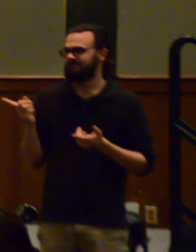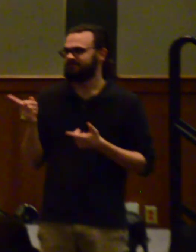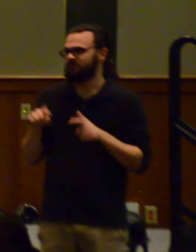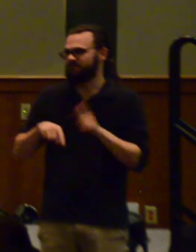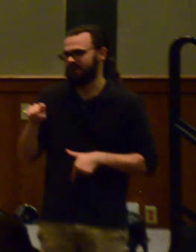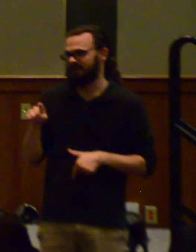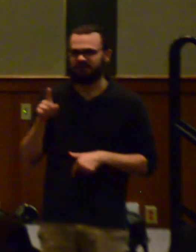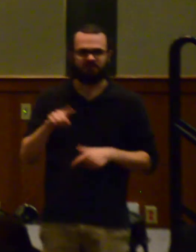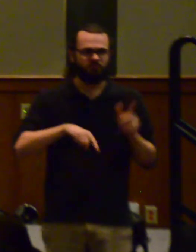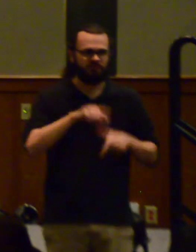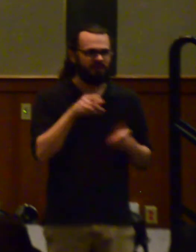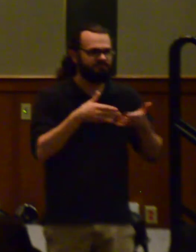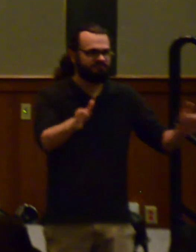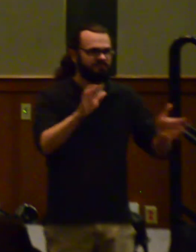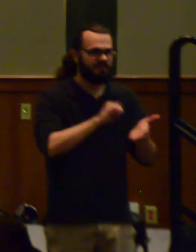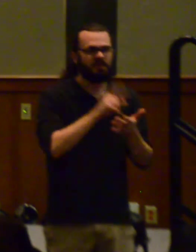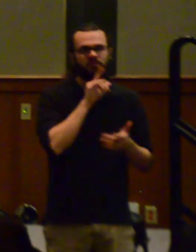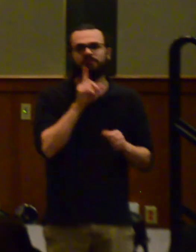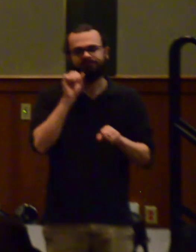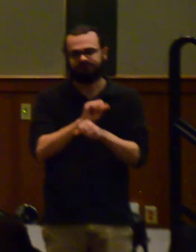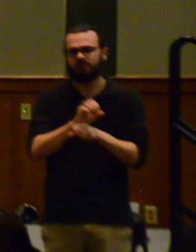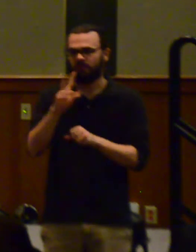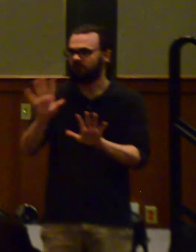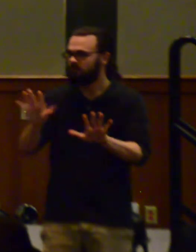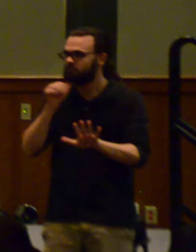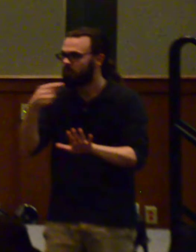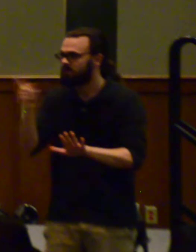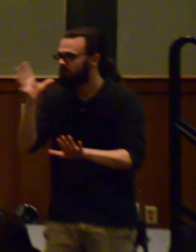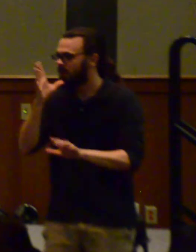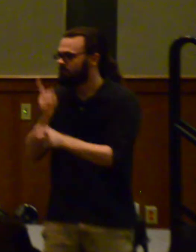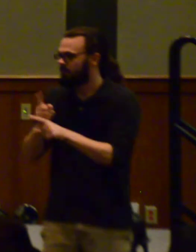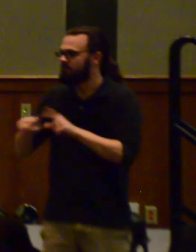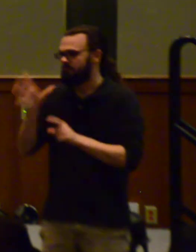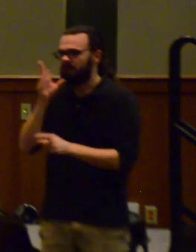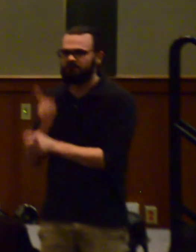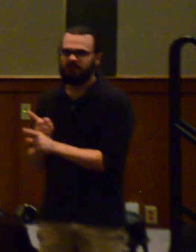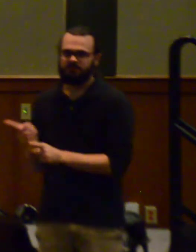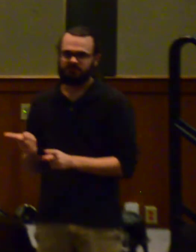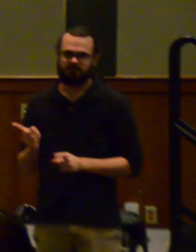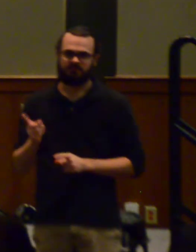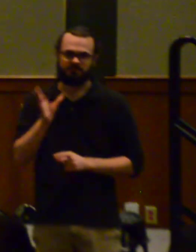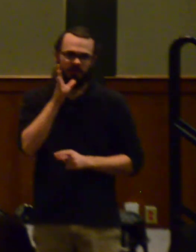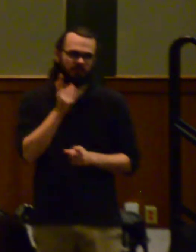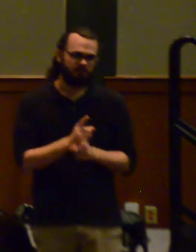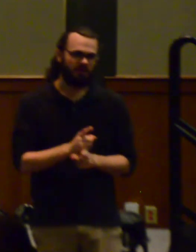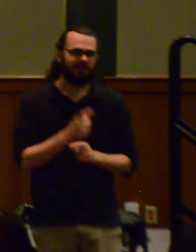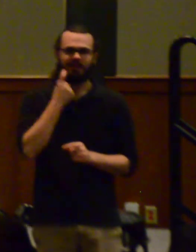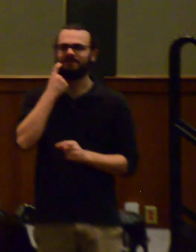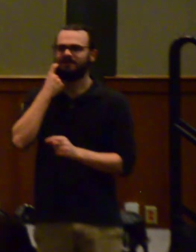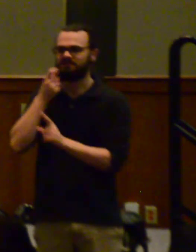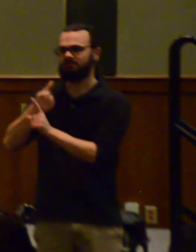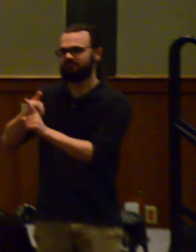And in reality, my mom was always right. Don't tell her I said that. But she was. Addiction is a